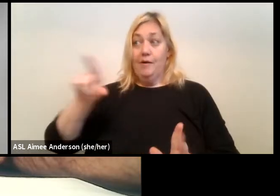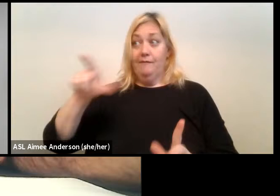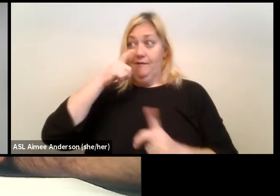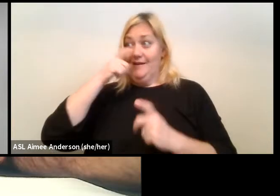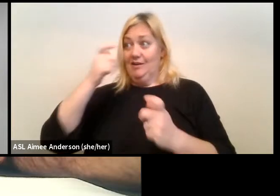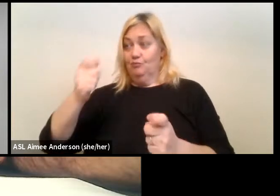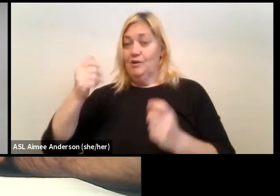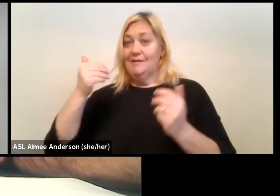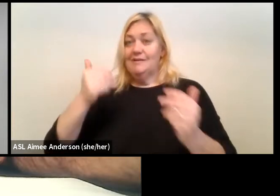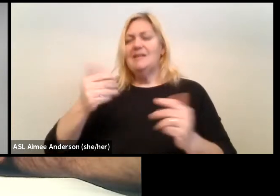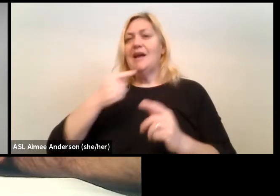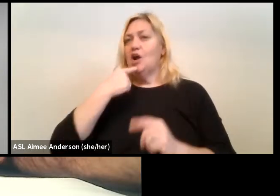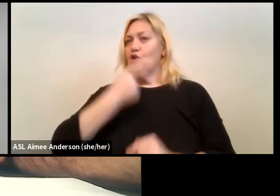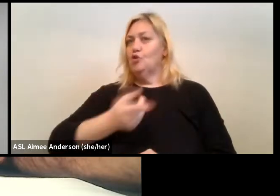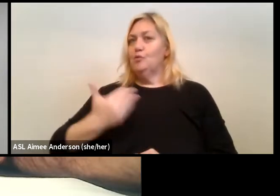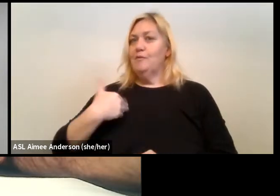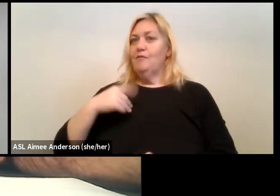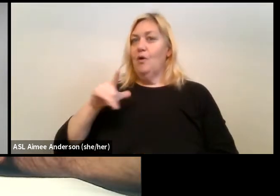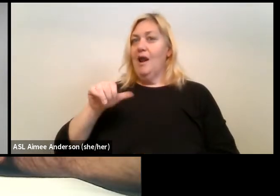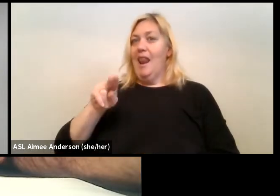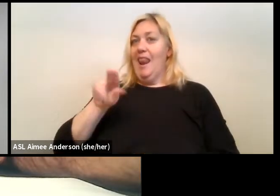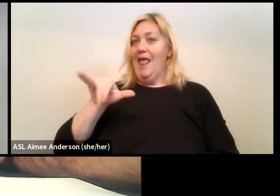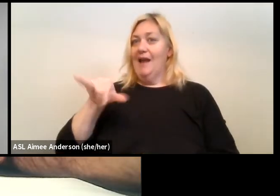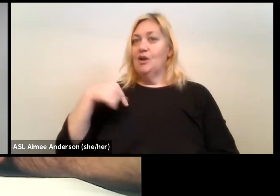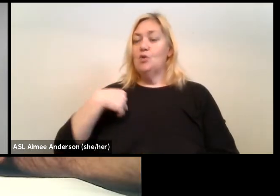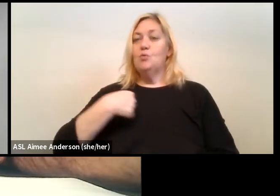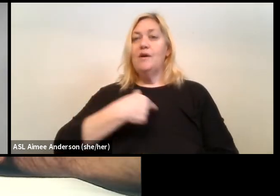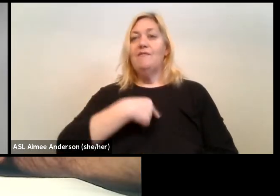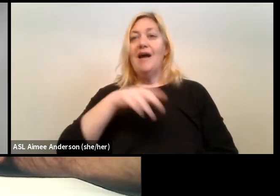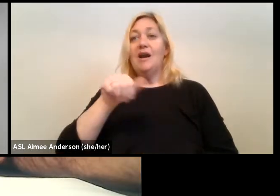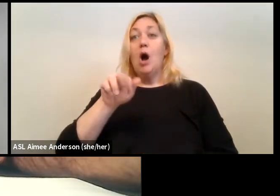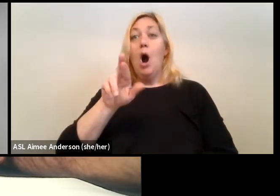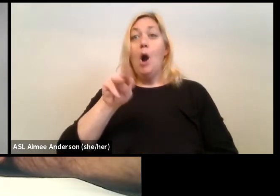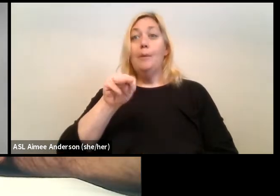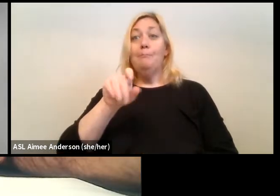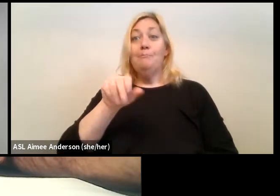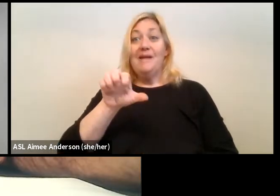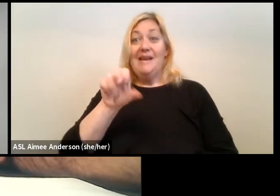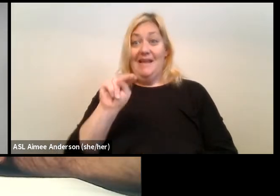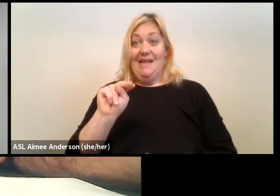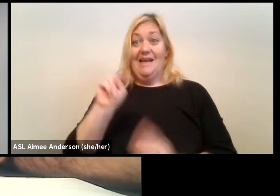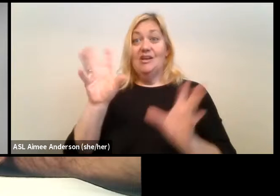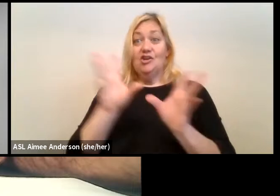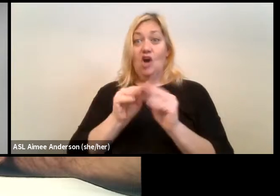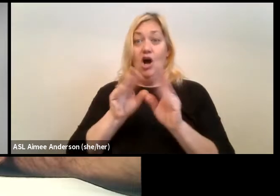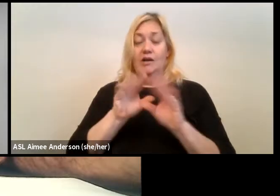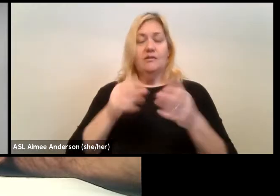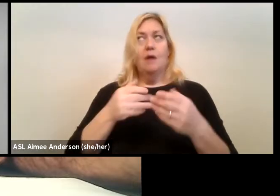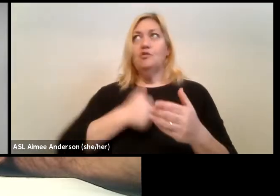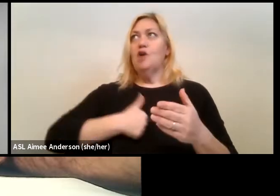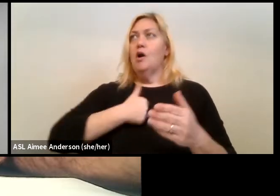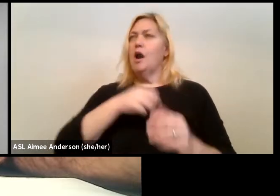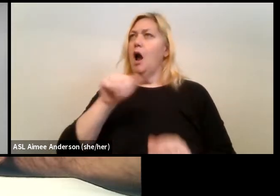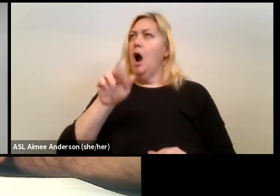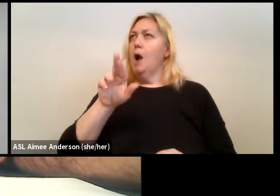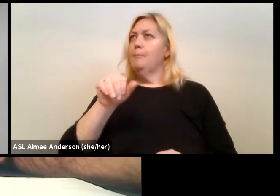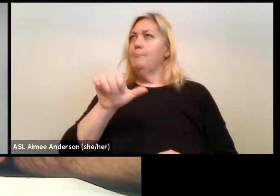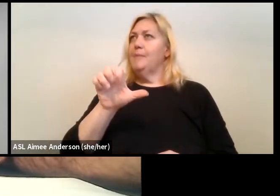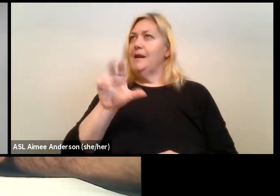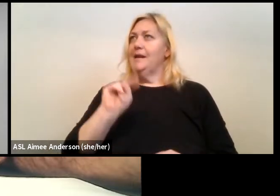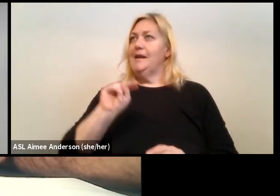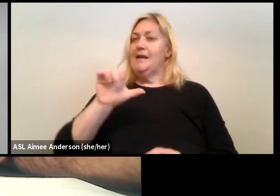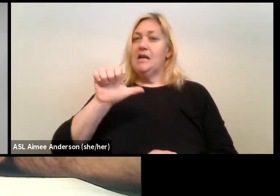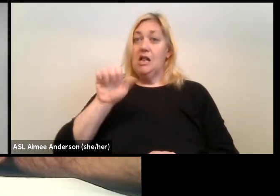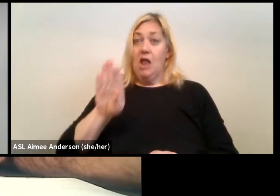you before, Lanny, we have had the Armenian Caucus meet at executive board meeting. I'm sorry, the Armenian Club meet